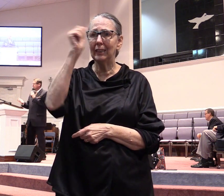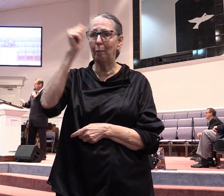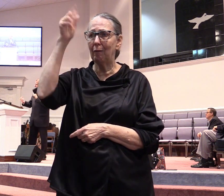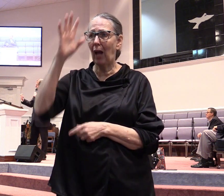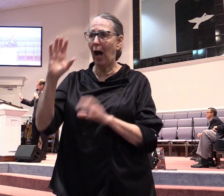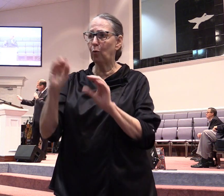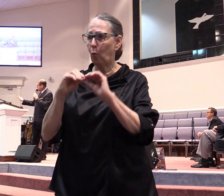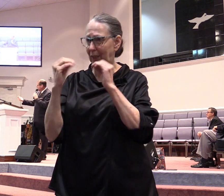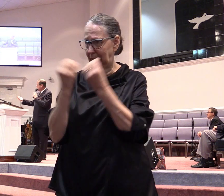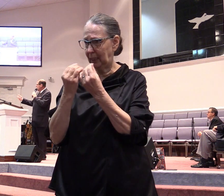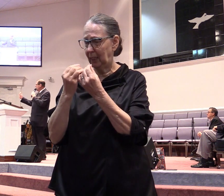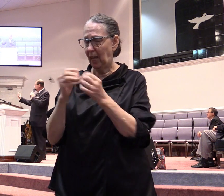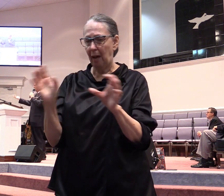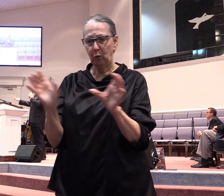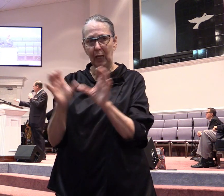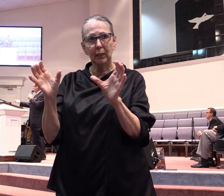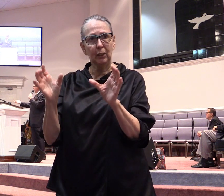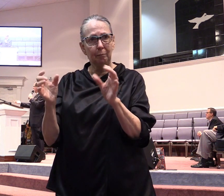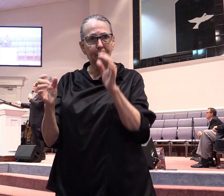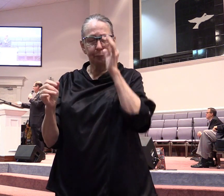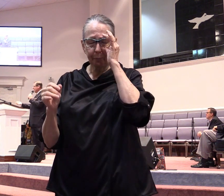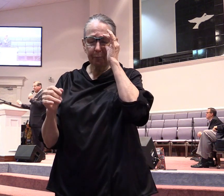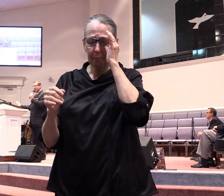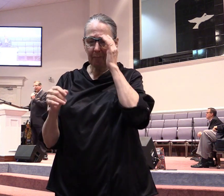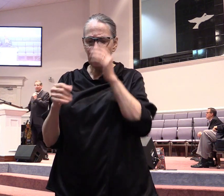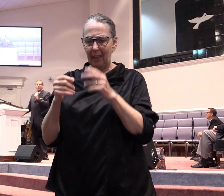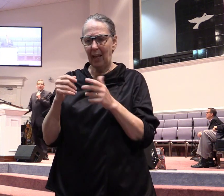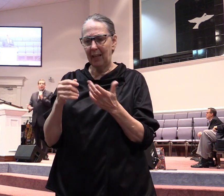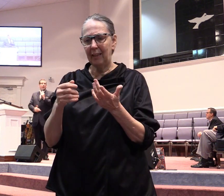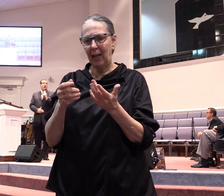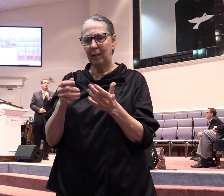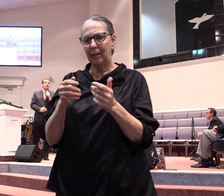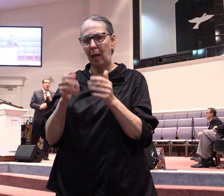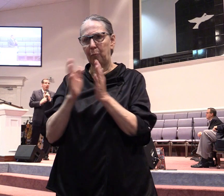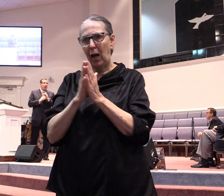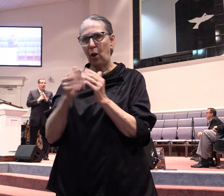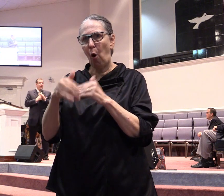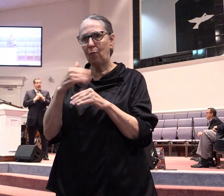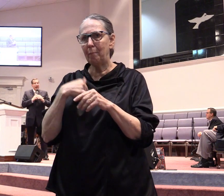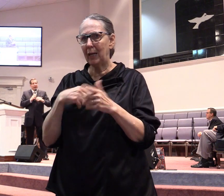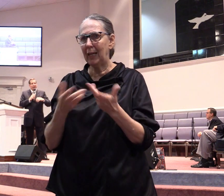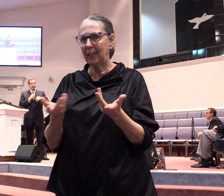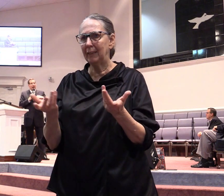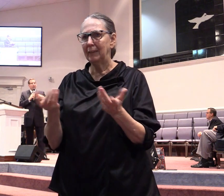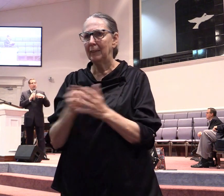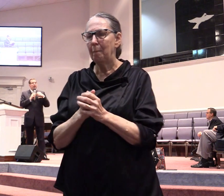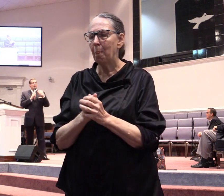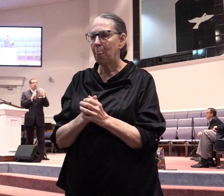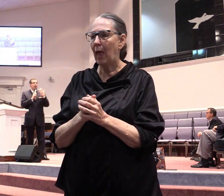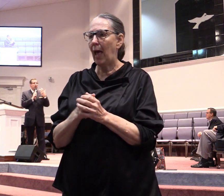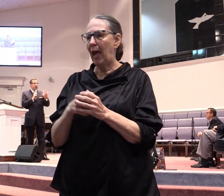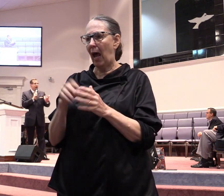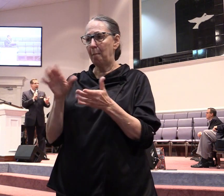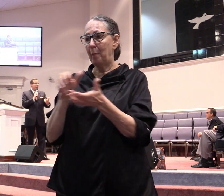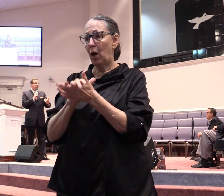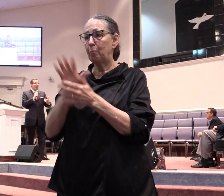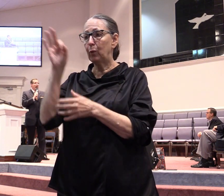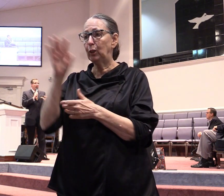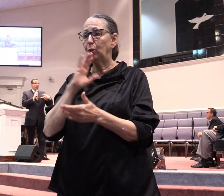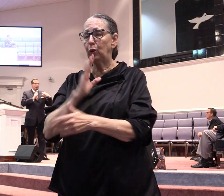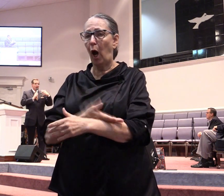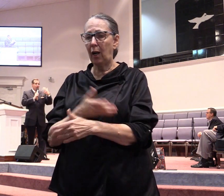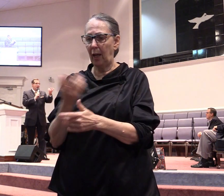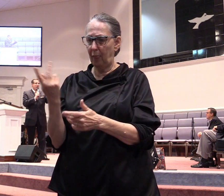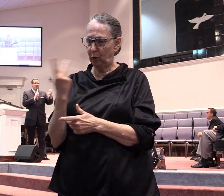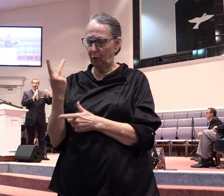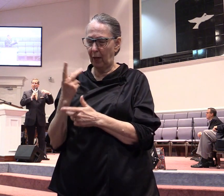God organization, was credentialed, wound up being ordained, wound up marrying a very prominent preacher's daughter. And God began to give us favor.